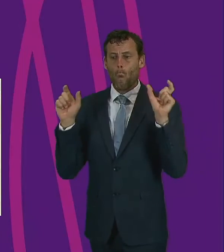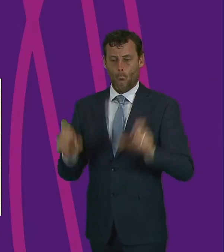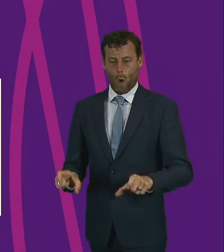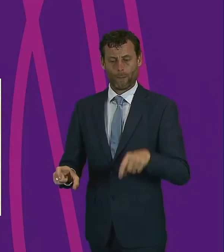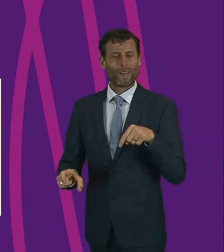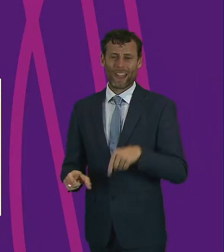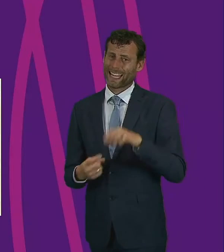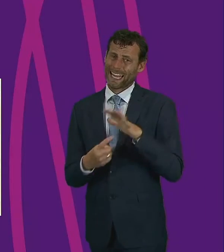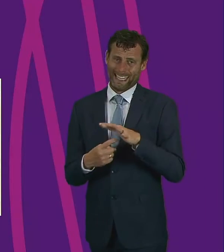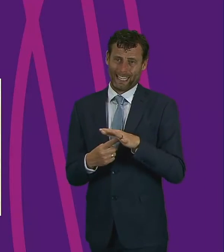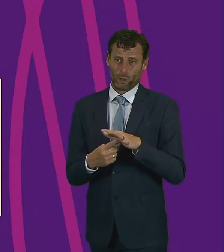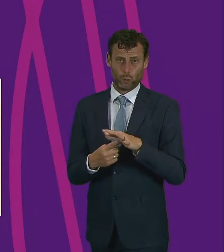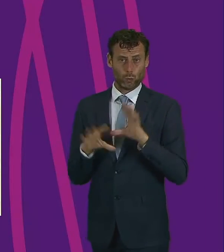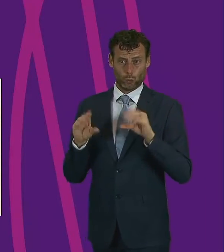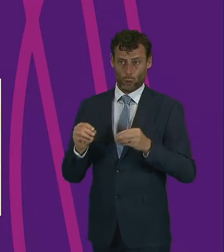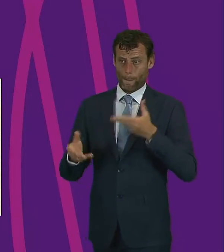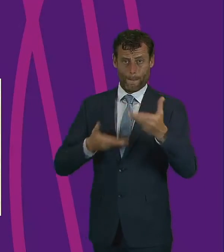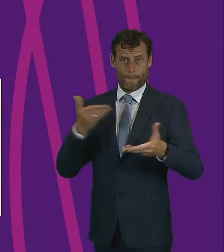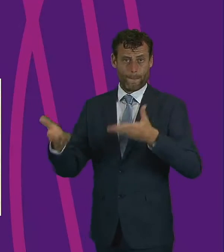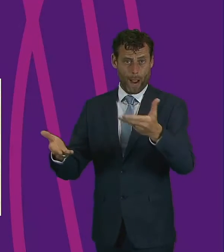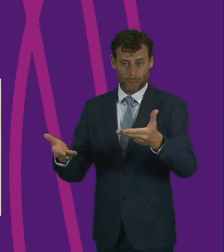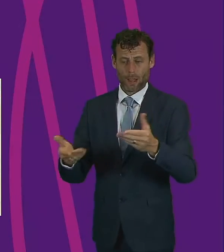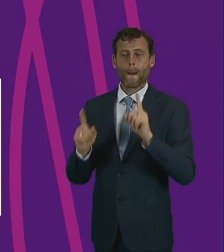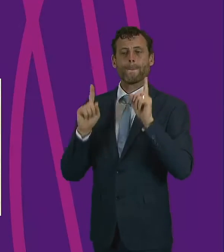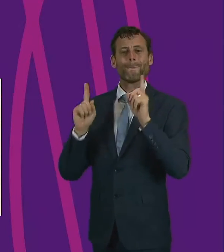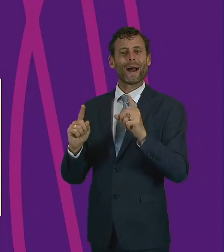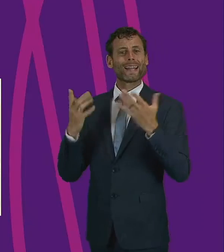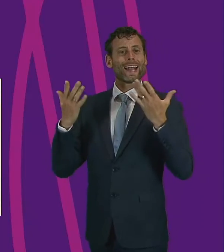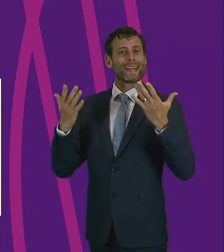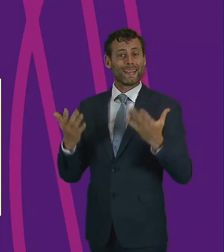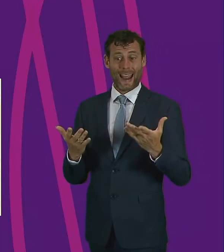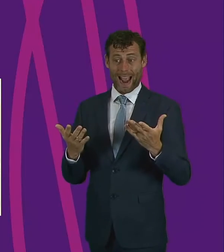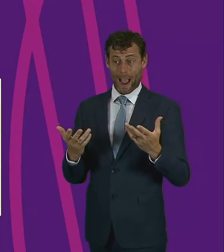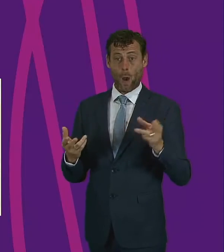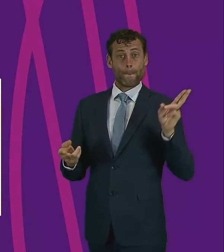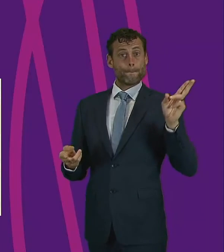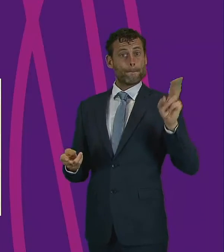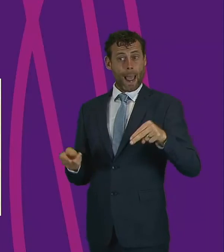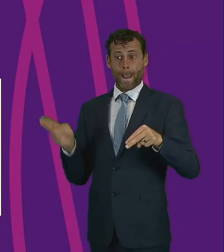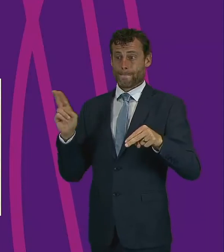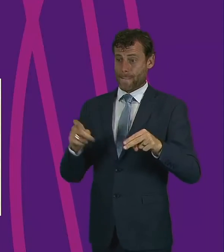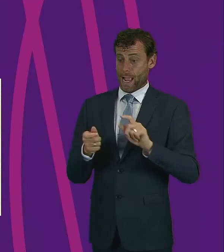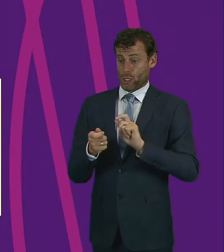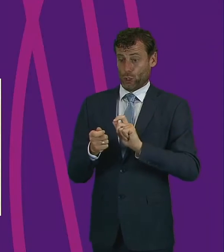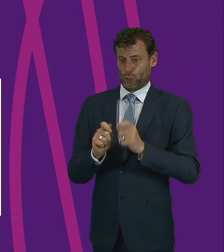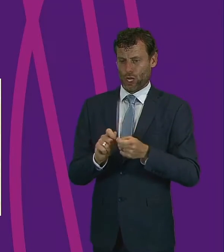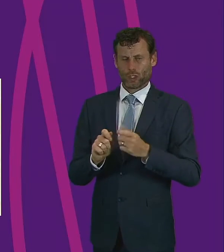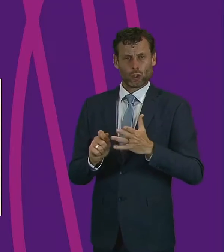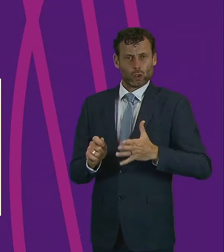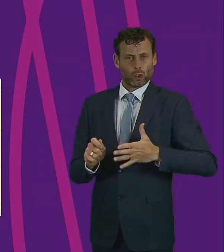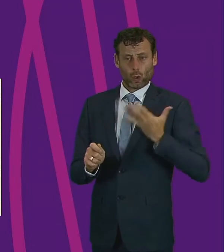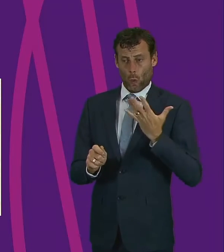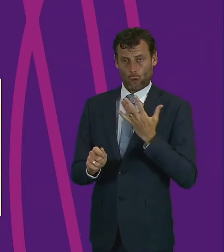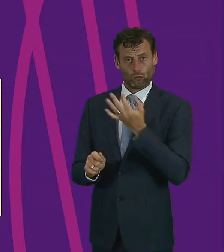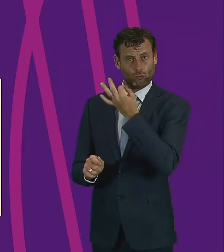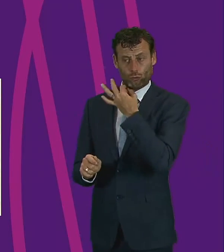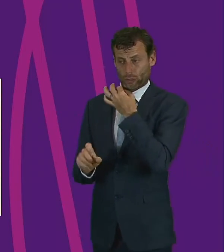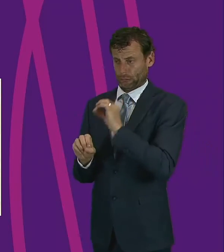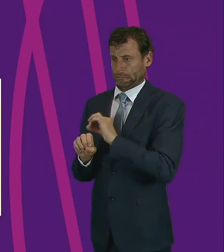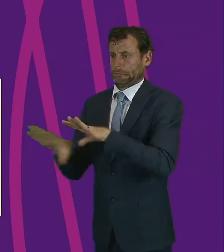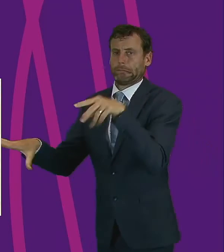the virus. The transition out of lockdown must not risk undoing what we have achieved so far, but we must also not lose